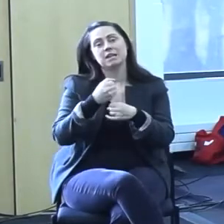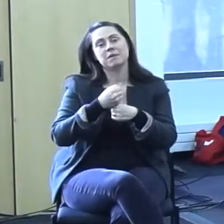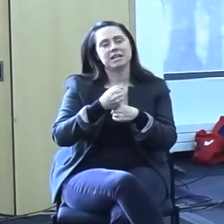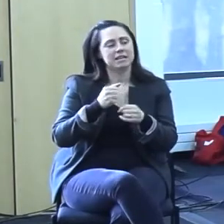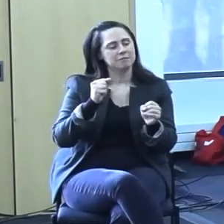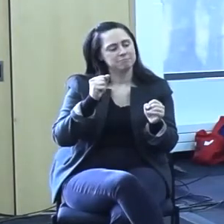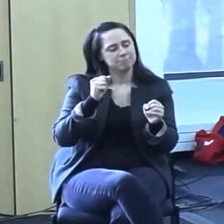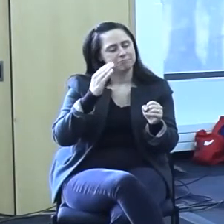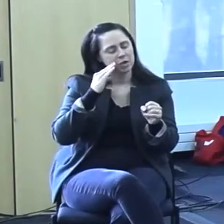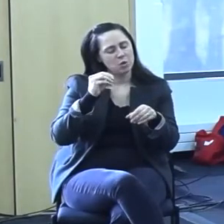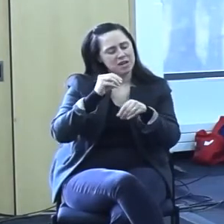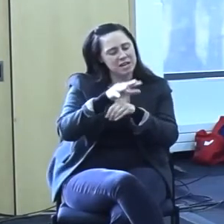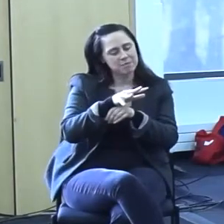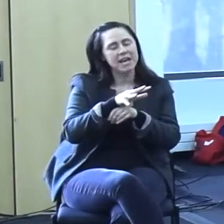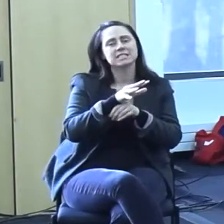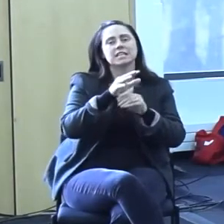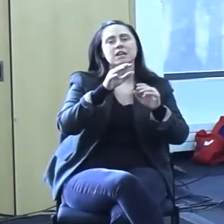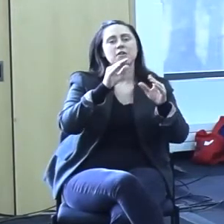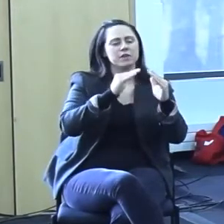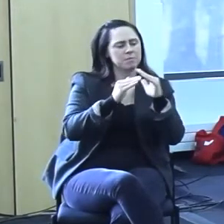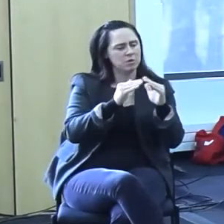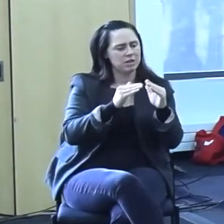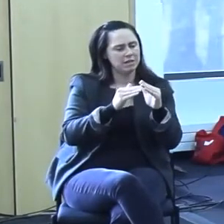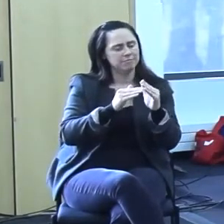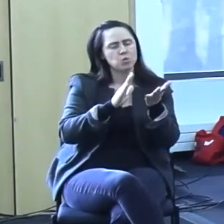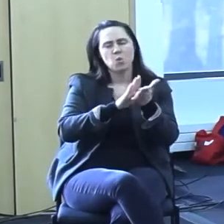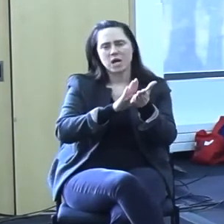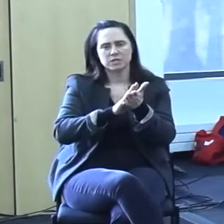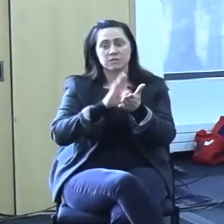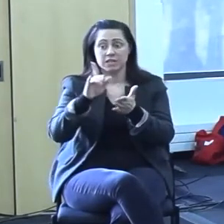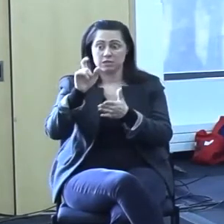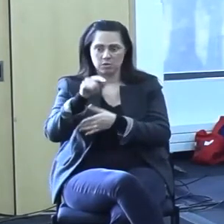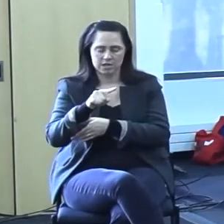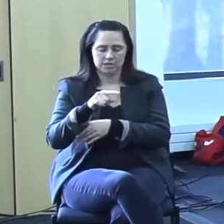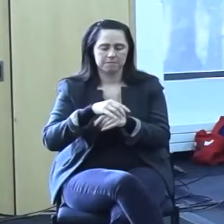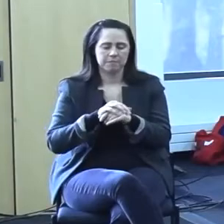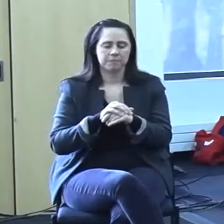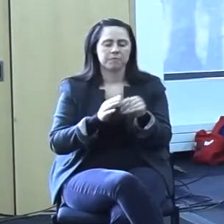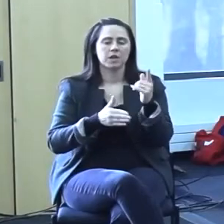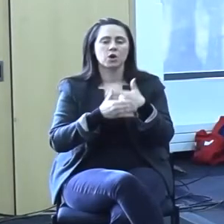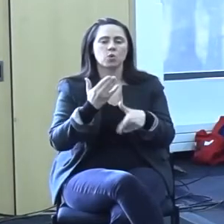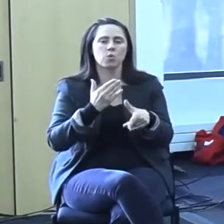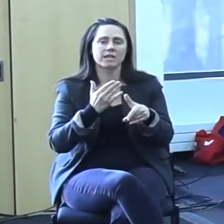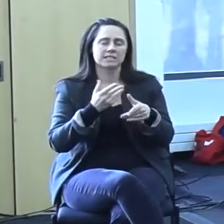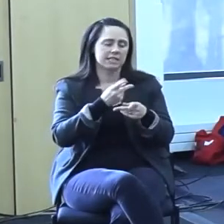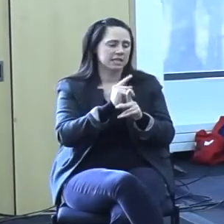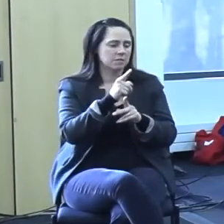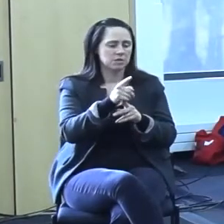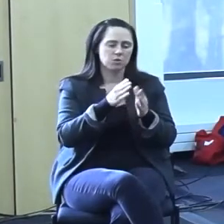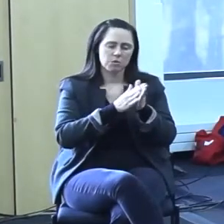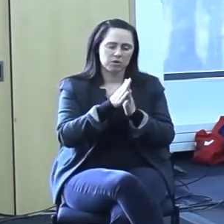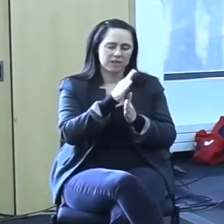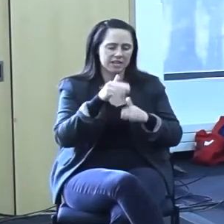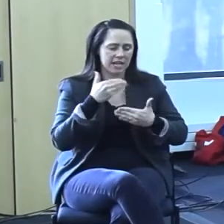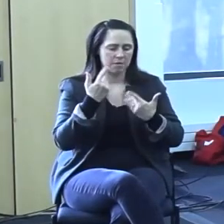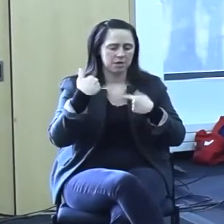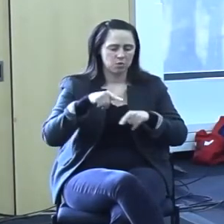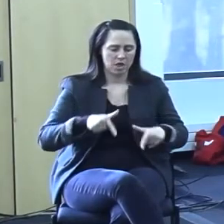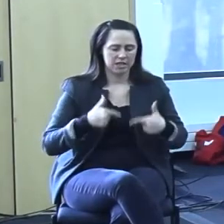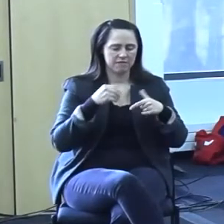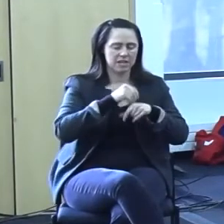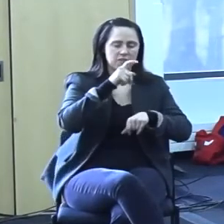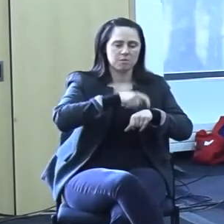in the community. Well deserved. His question for the panelists, what keeps you motivated and happy while living in the